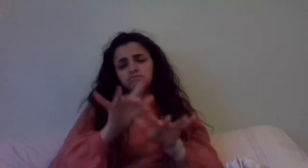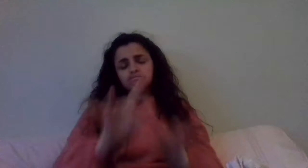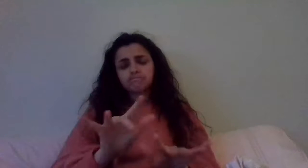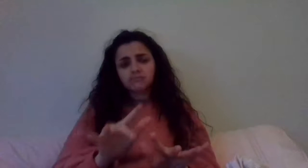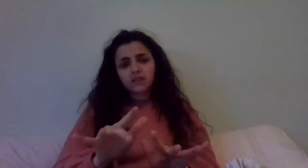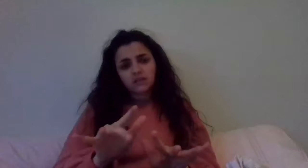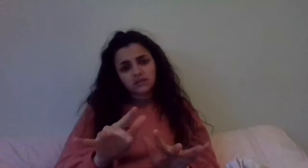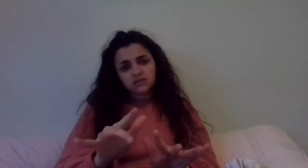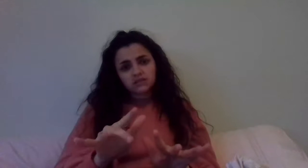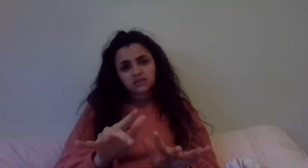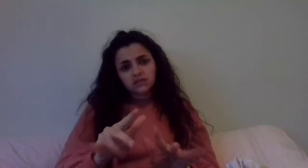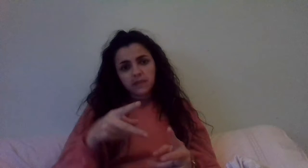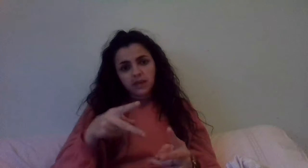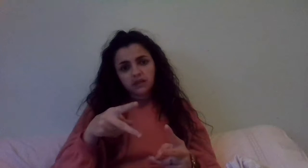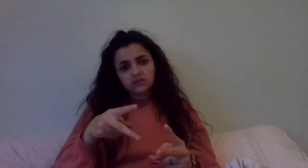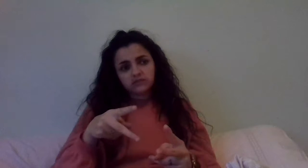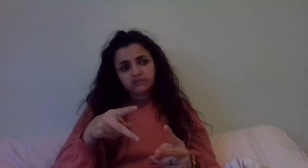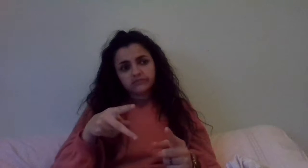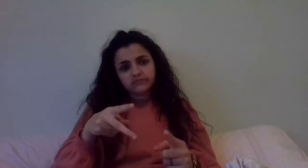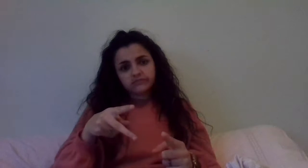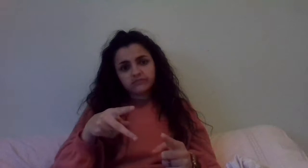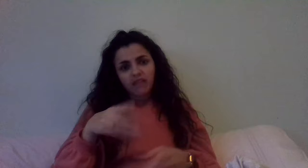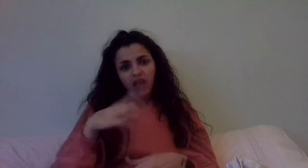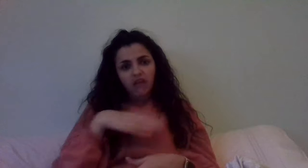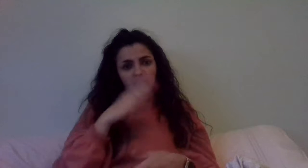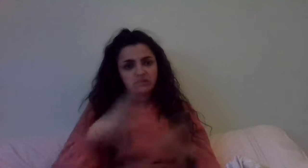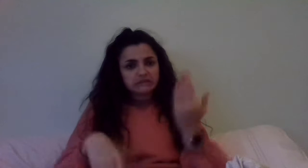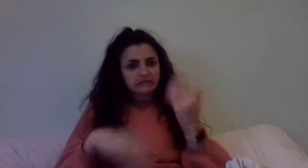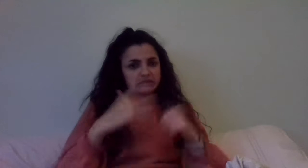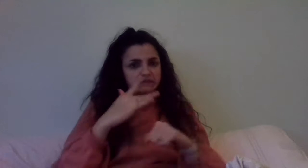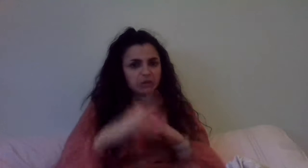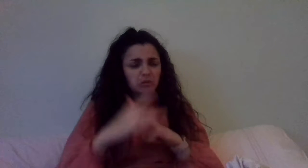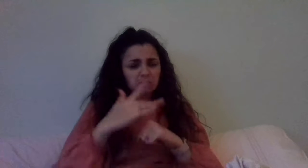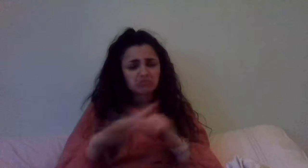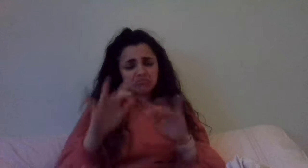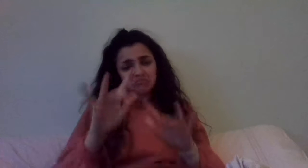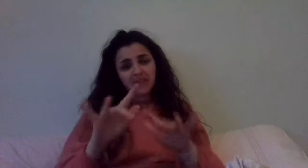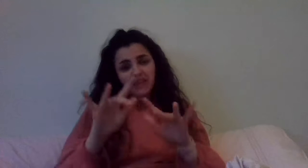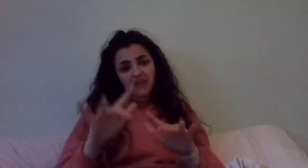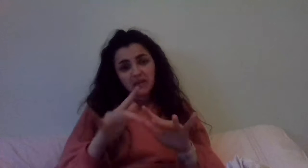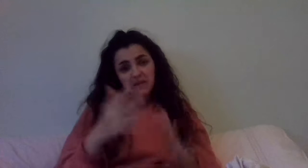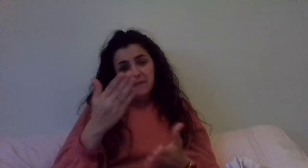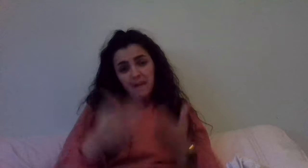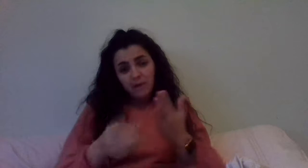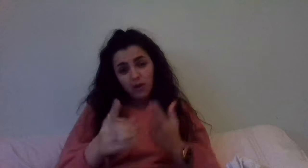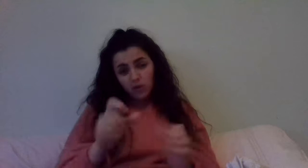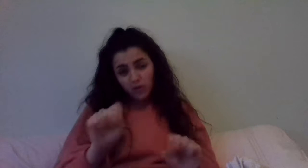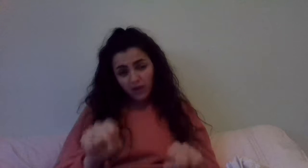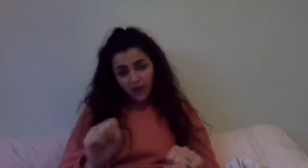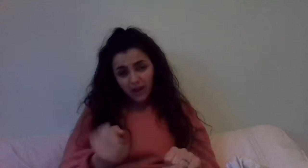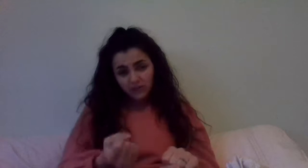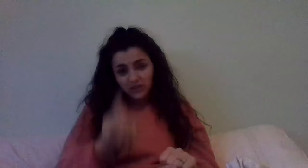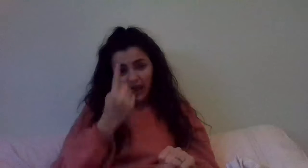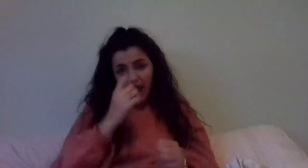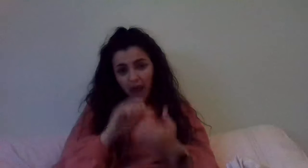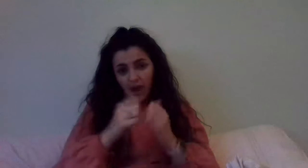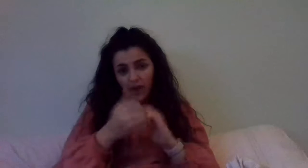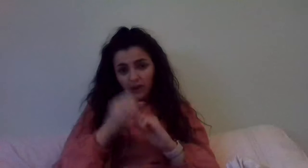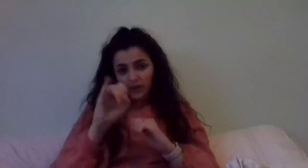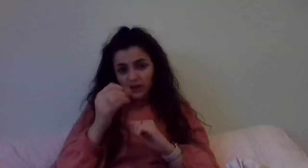truncated early, but this is, you can identify a little bit with how Jacob Lawrence must have felt in